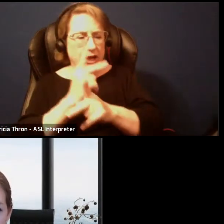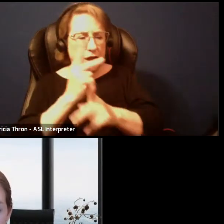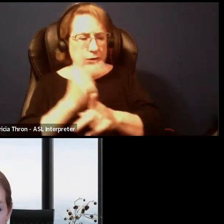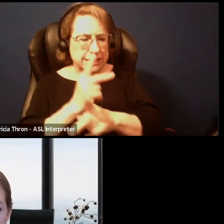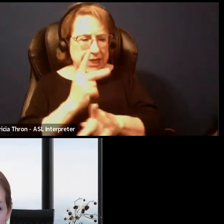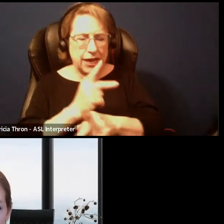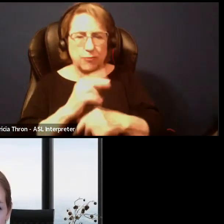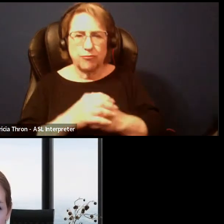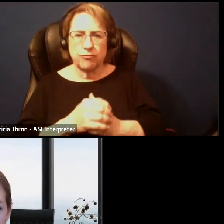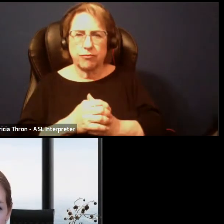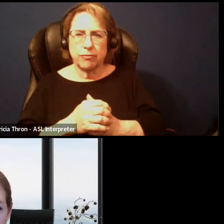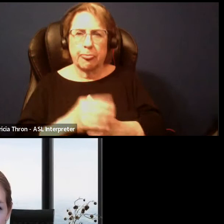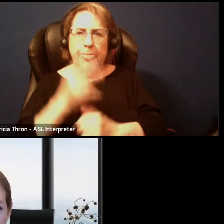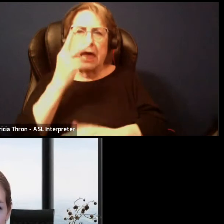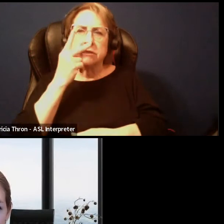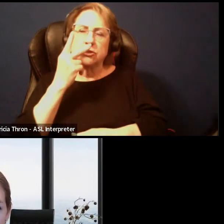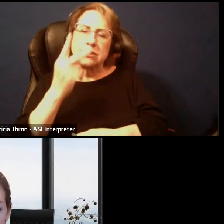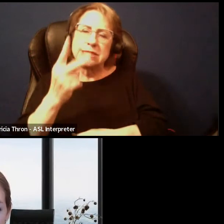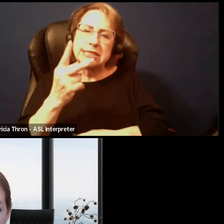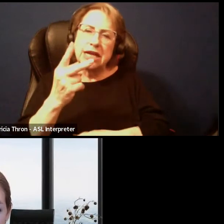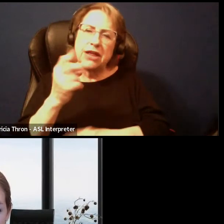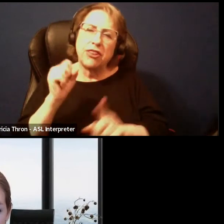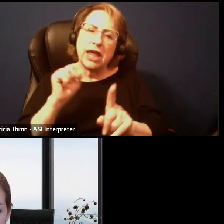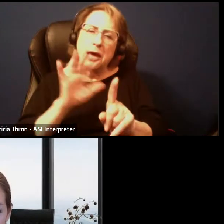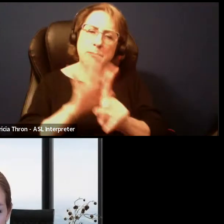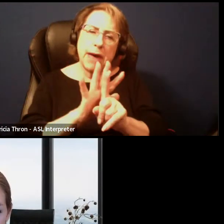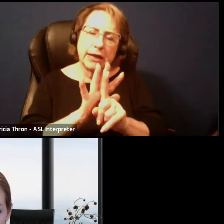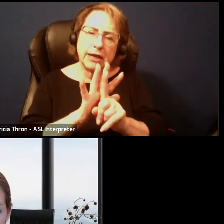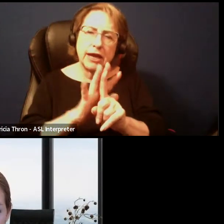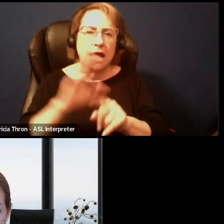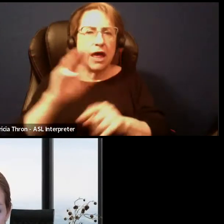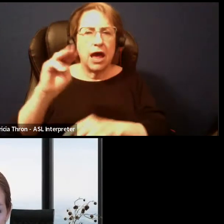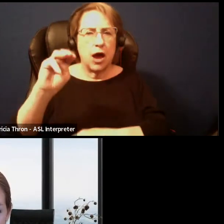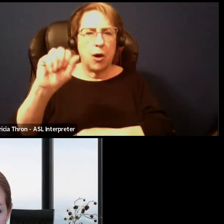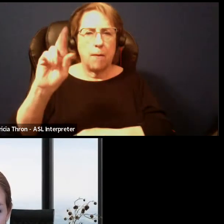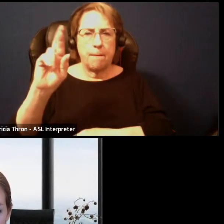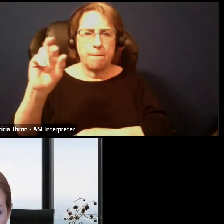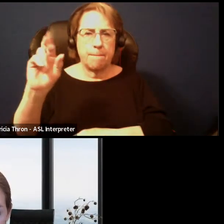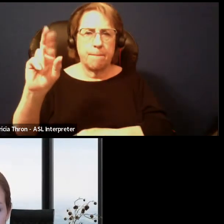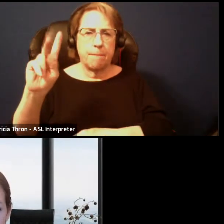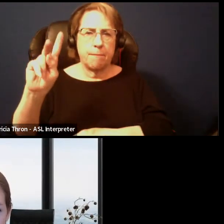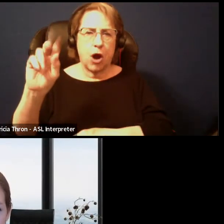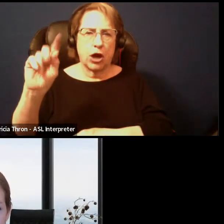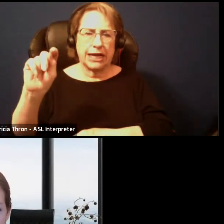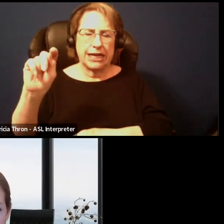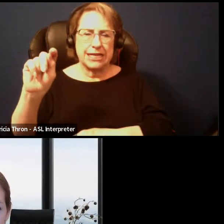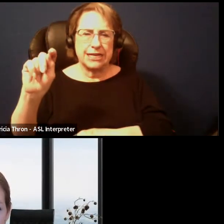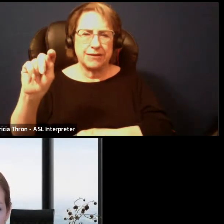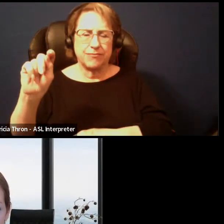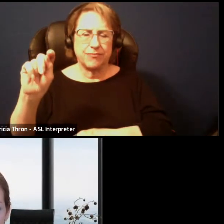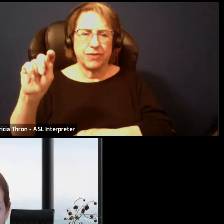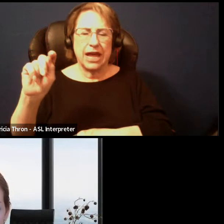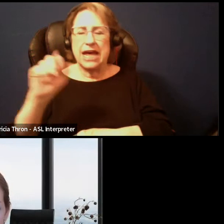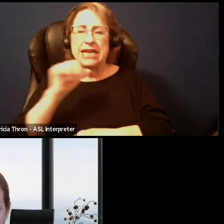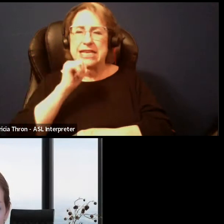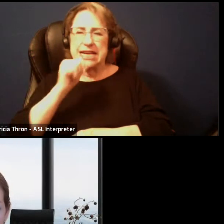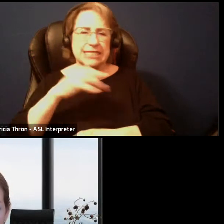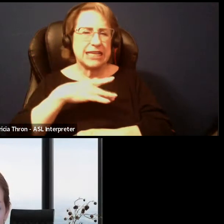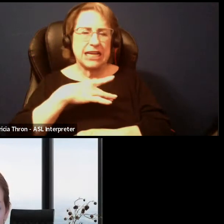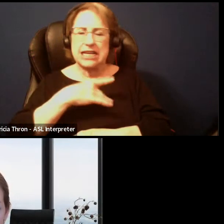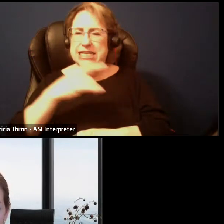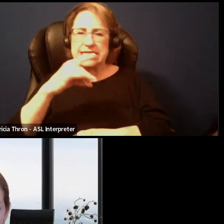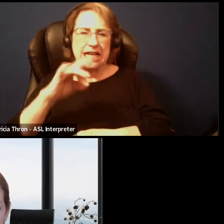impacts that has. We don't like the market doesn't like insecurity. Nobody likes. I mean, it doesn't like Instability, instability. I was going to